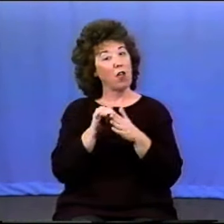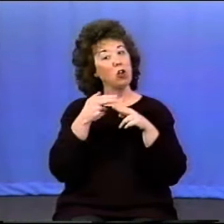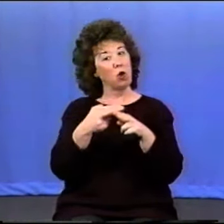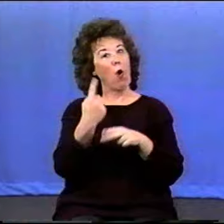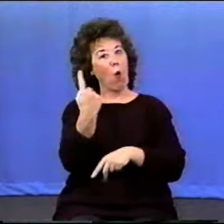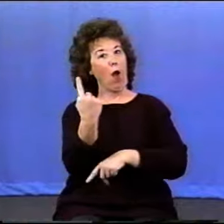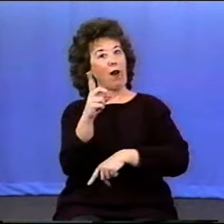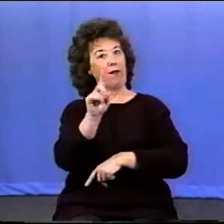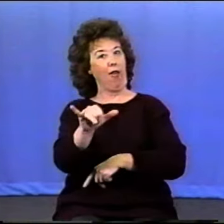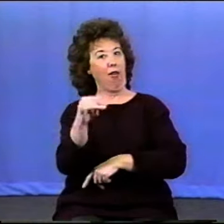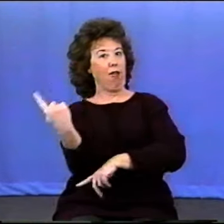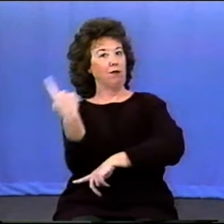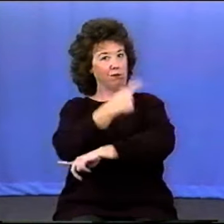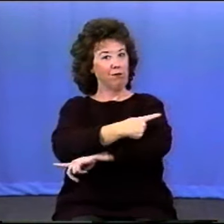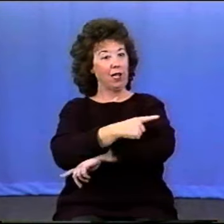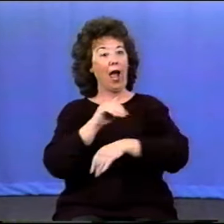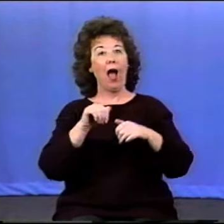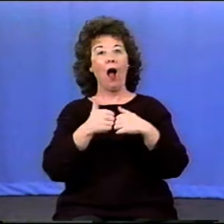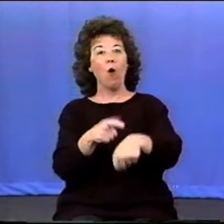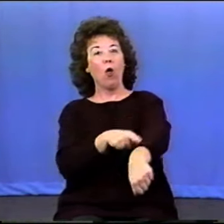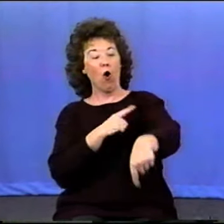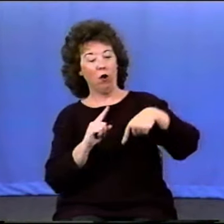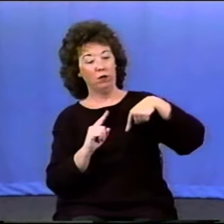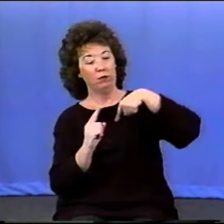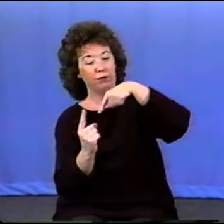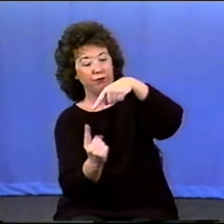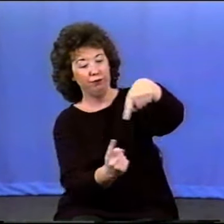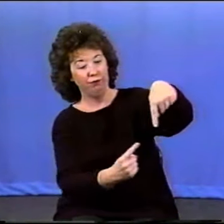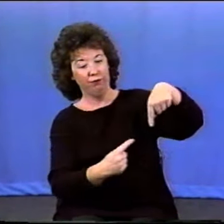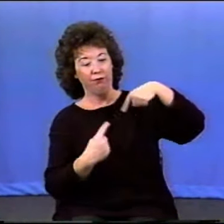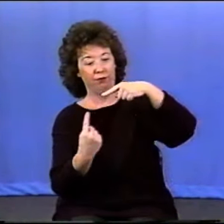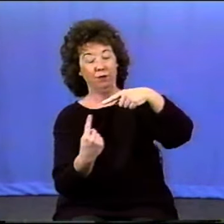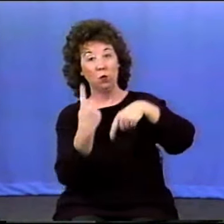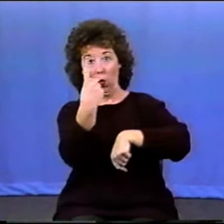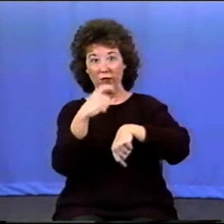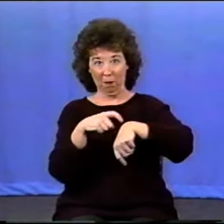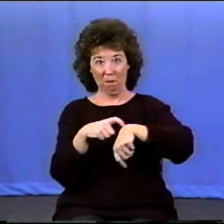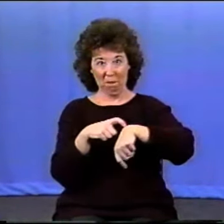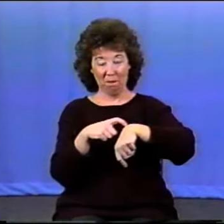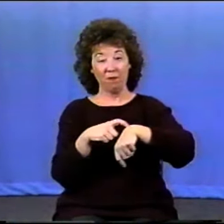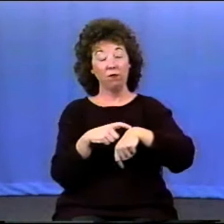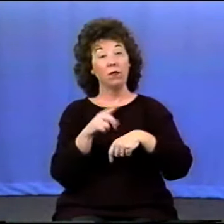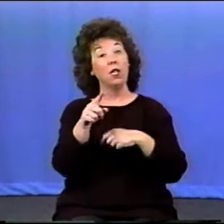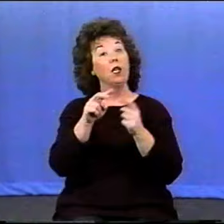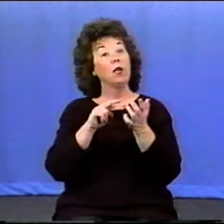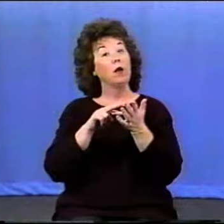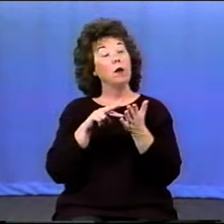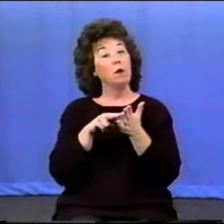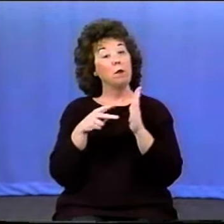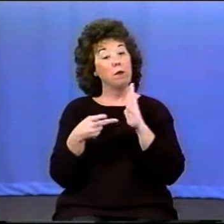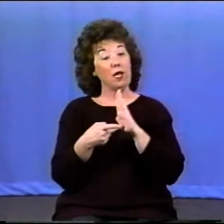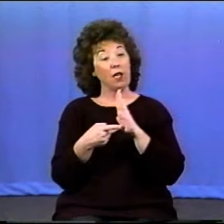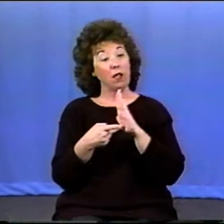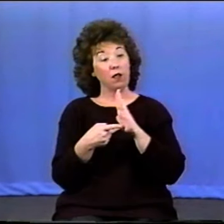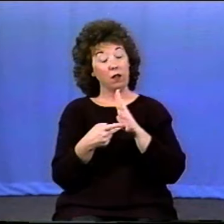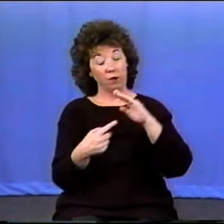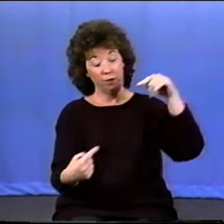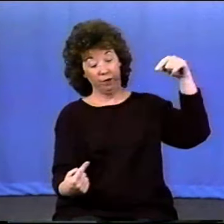takes the Earth to rotate completely around. What that means is that the two poles, the North and South